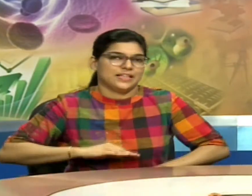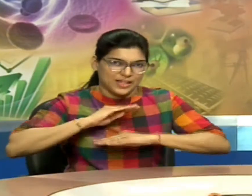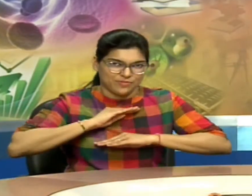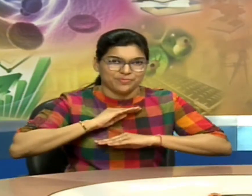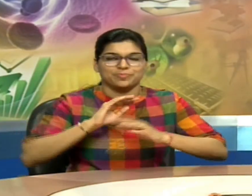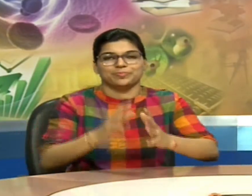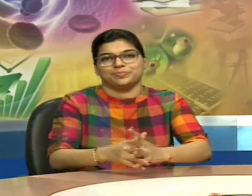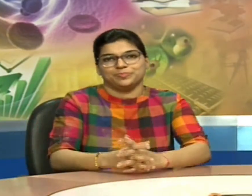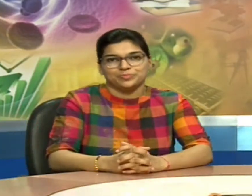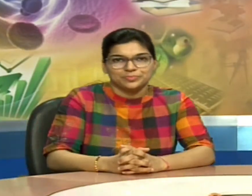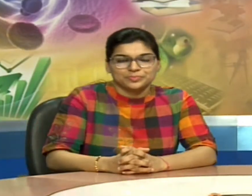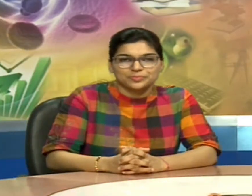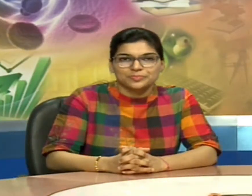only then we should take printout.